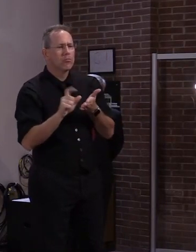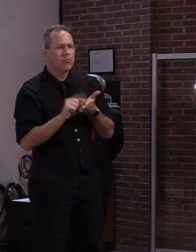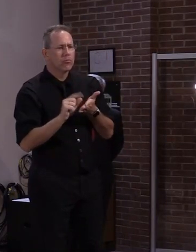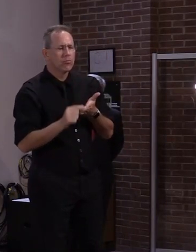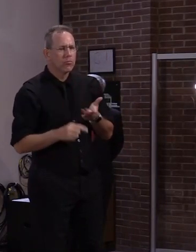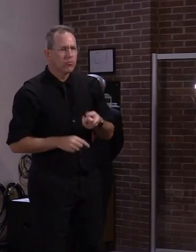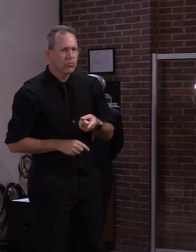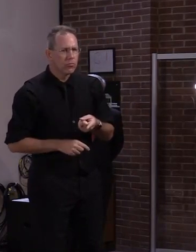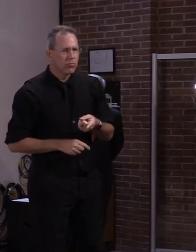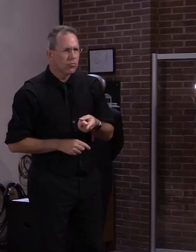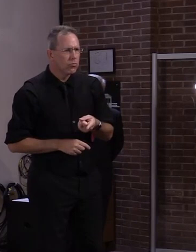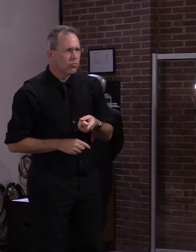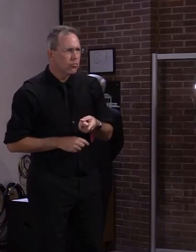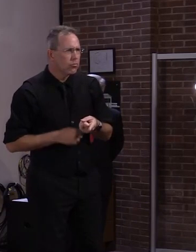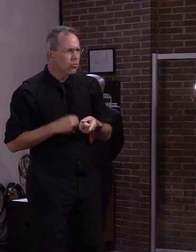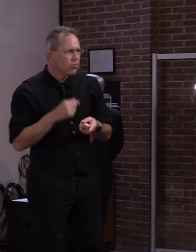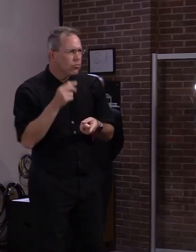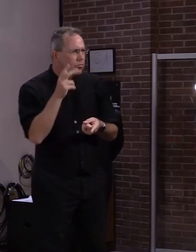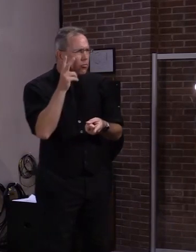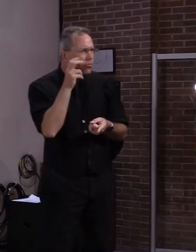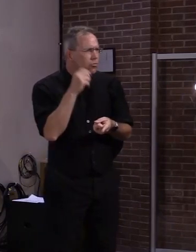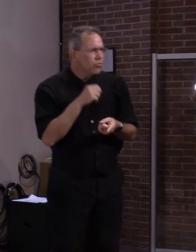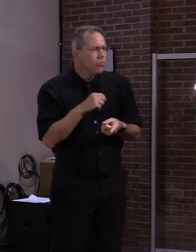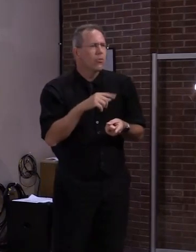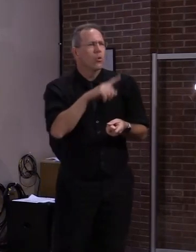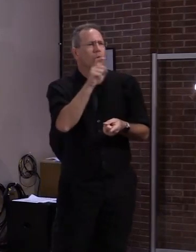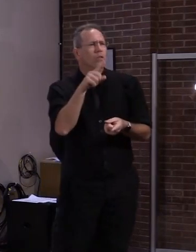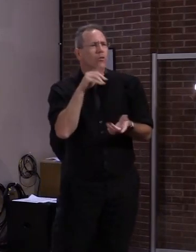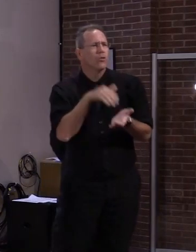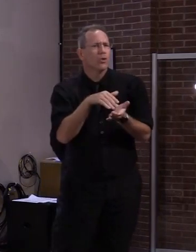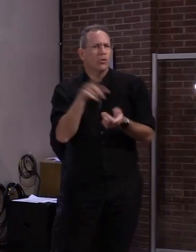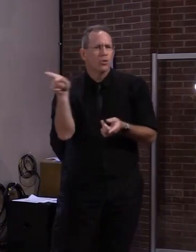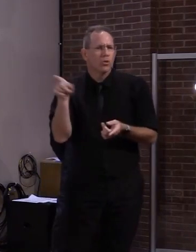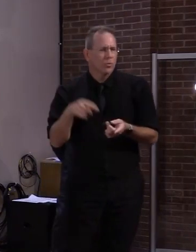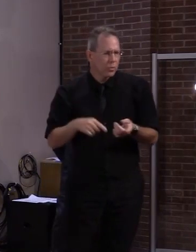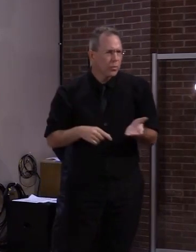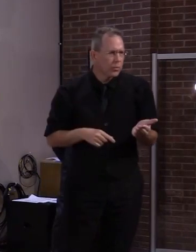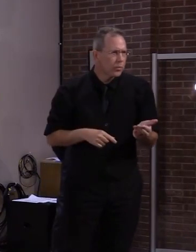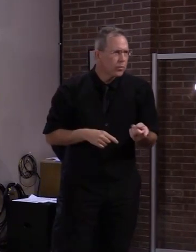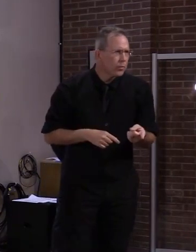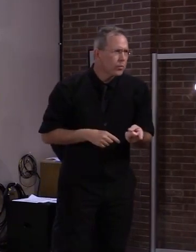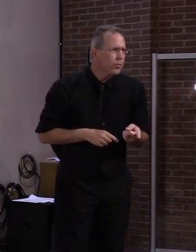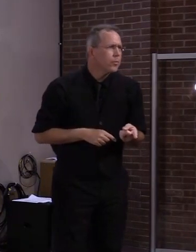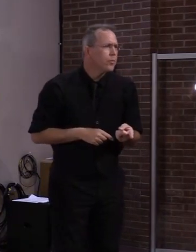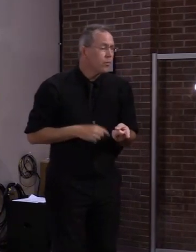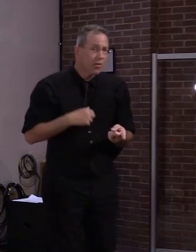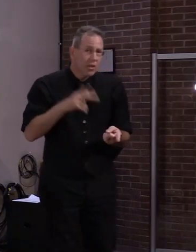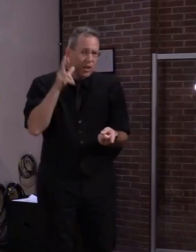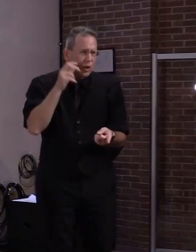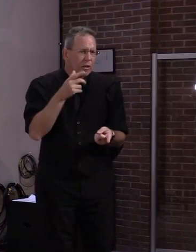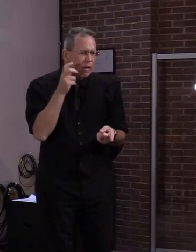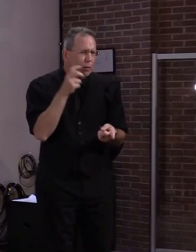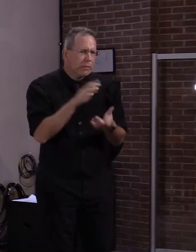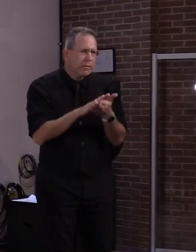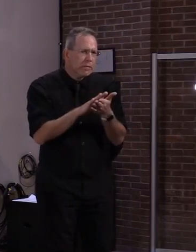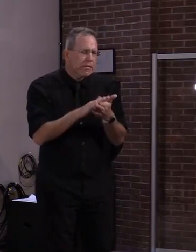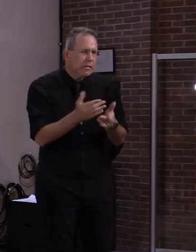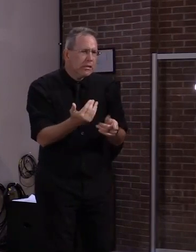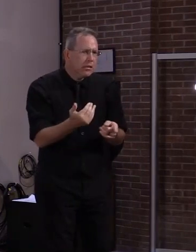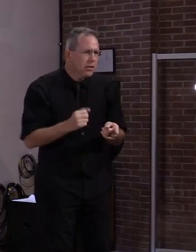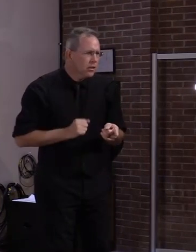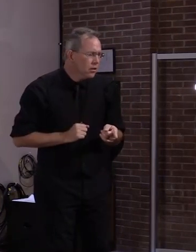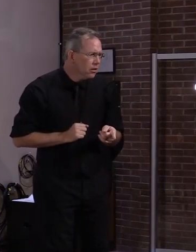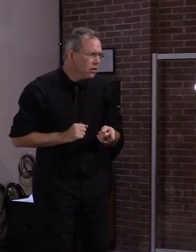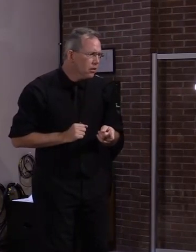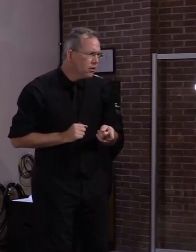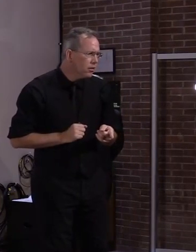question i have a question for dr levine um can you hear me we can go ahead ham i'd like